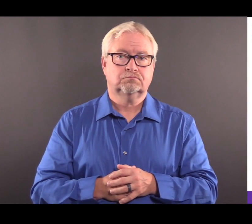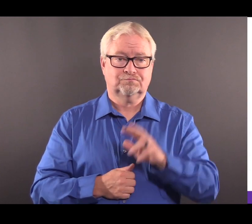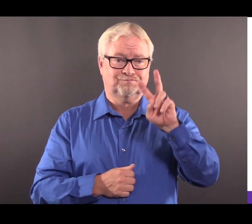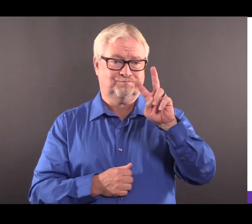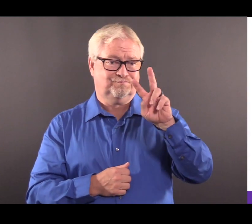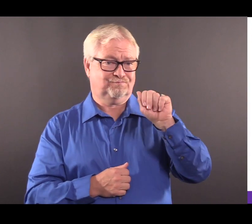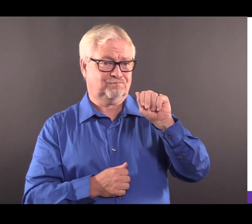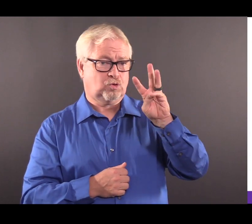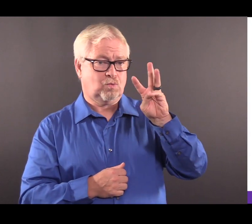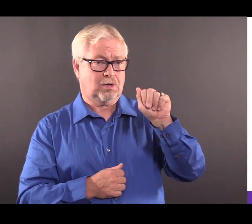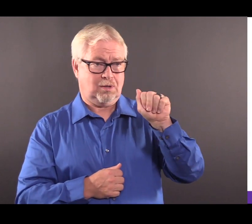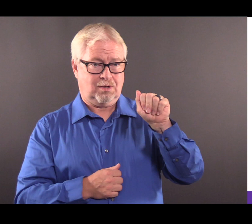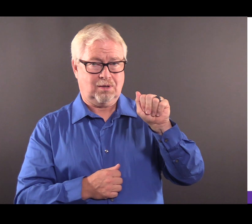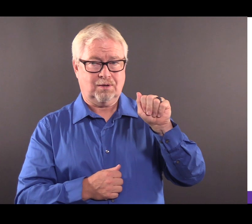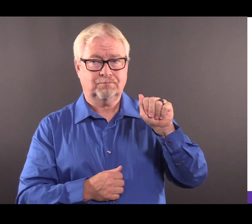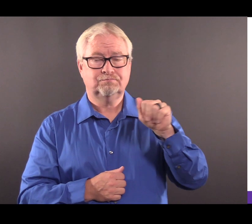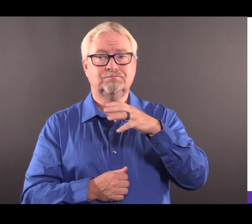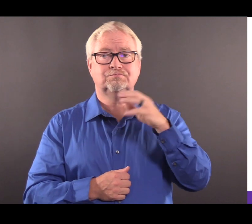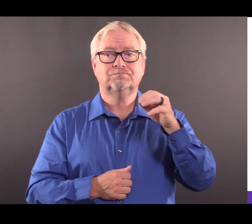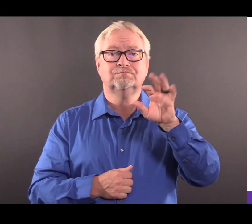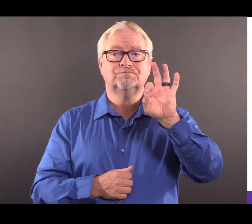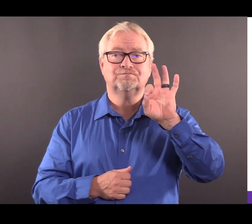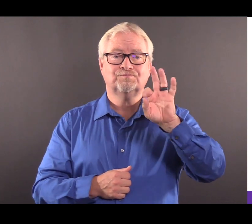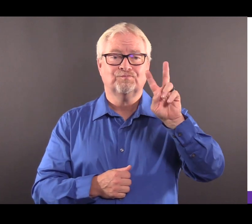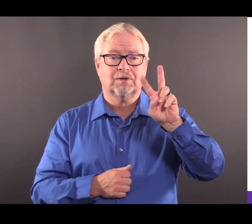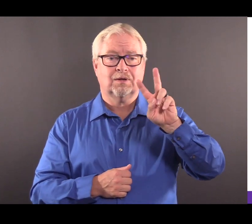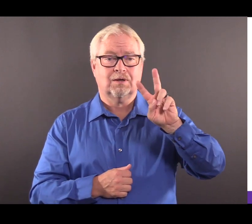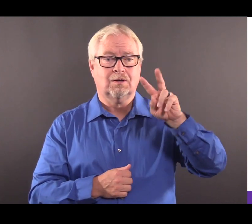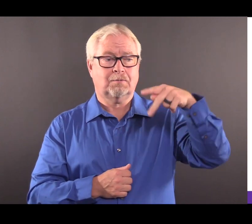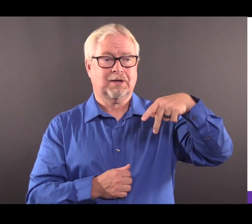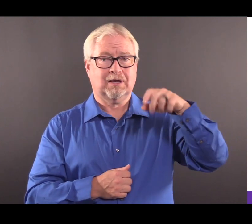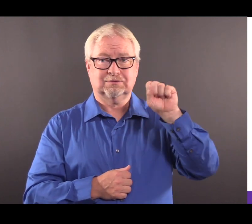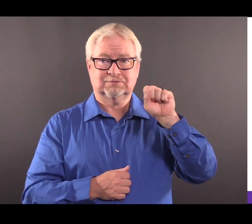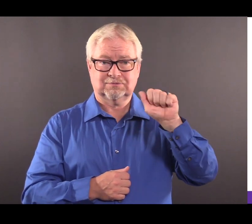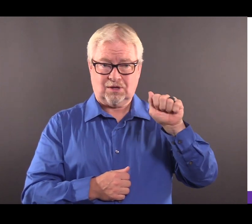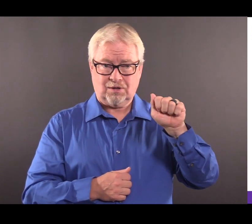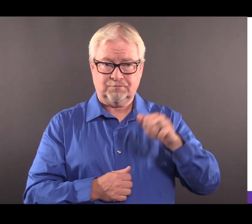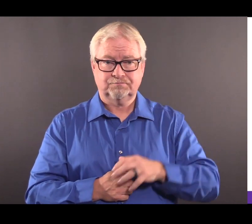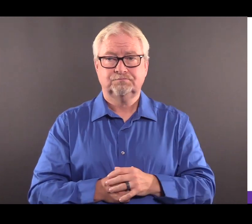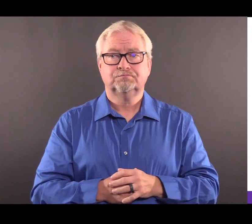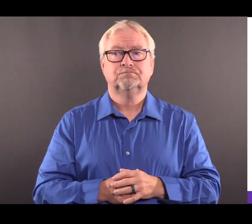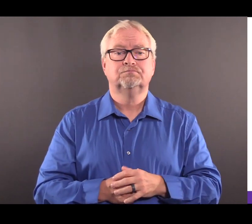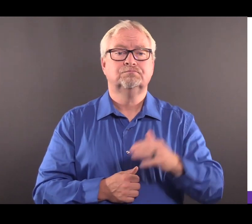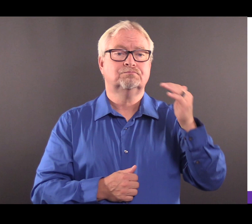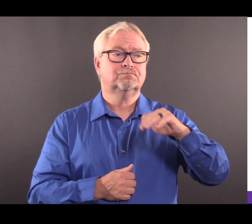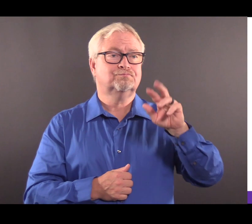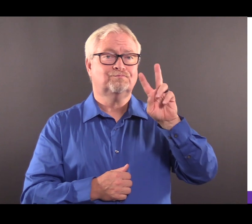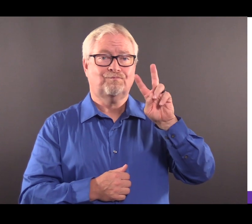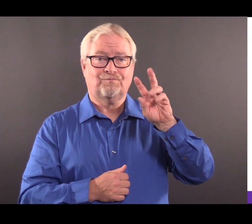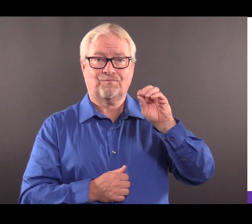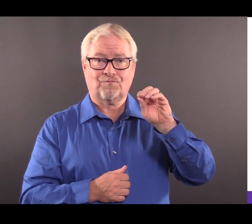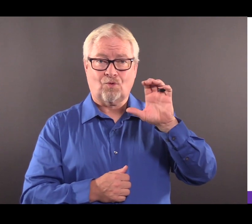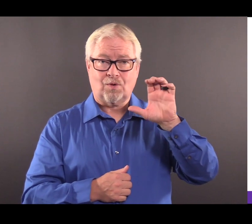The Violence Against Women Act, or VAWA, the Family Violence Prevention and Services Act, known